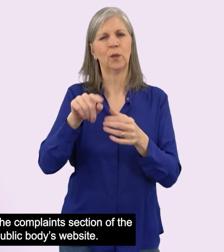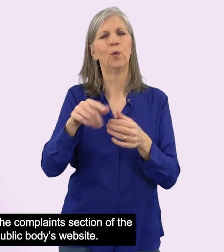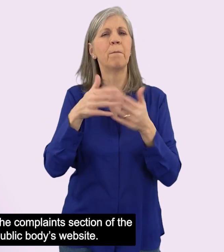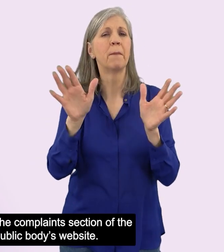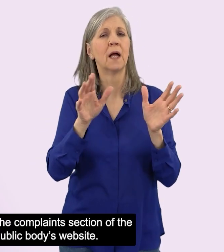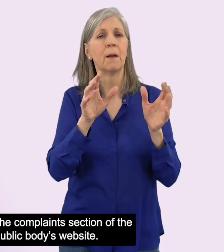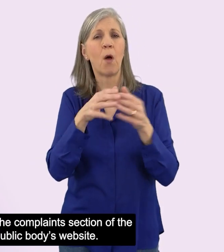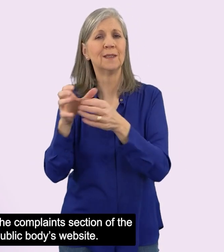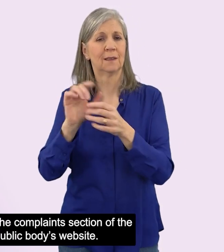website.